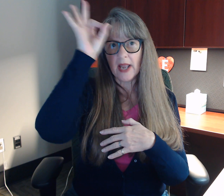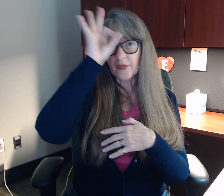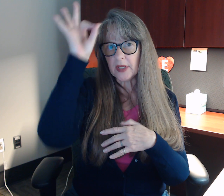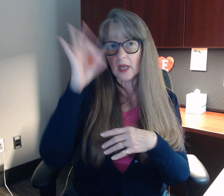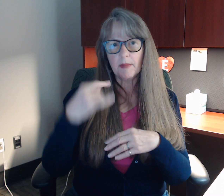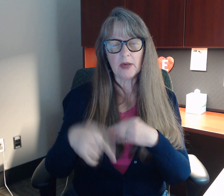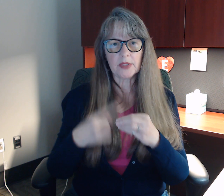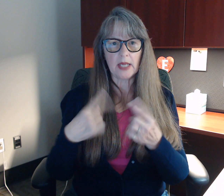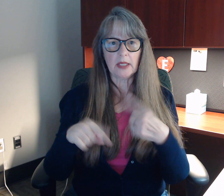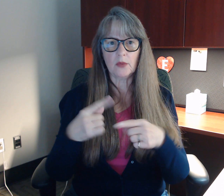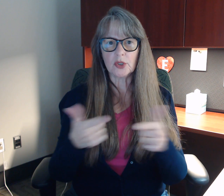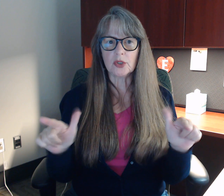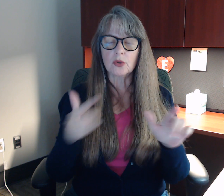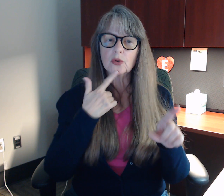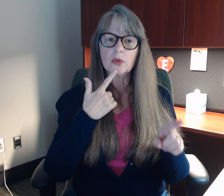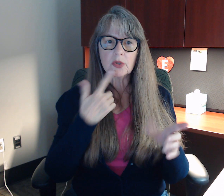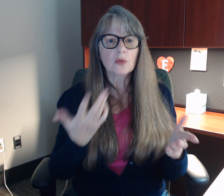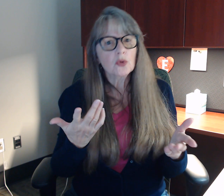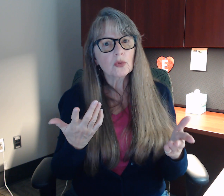nothing about sign language, and so you're